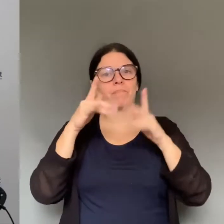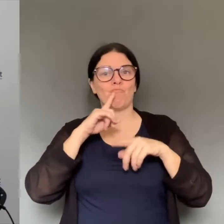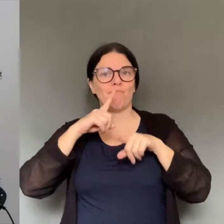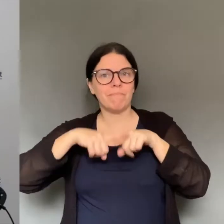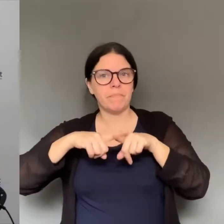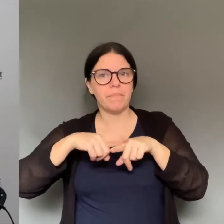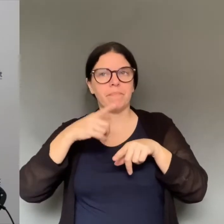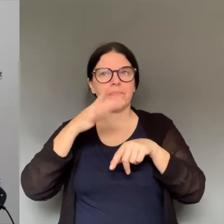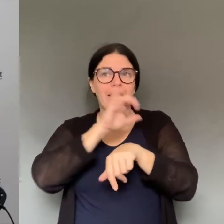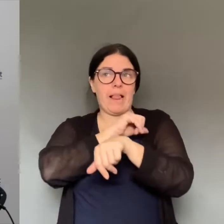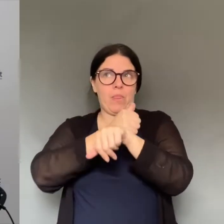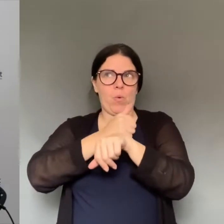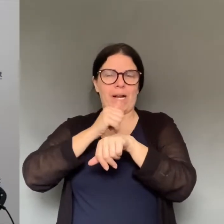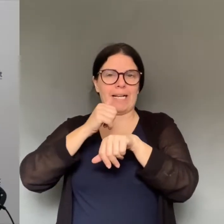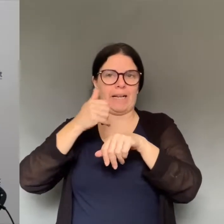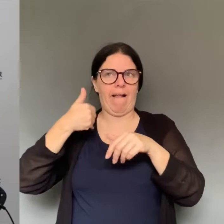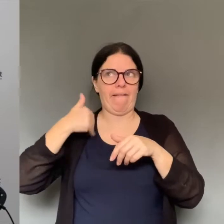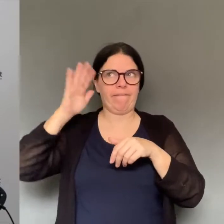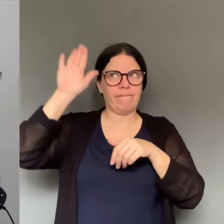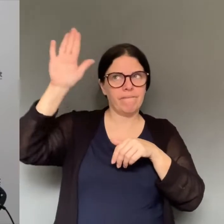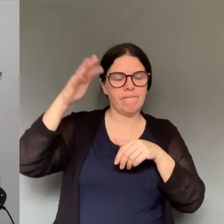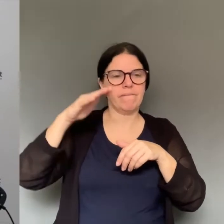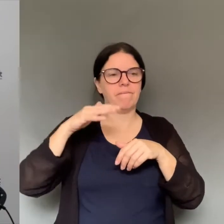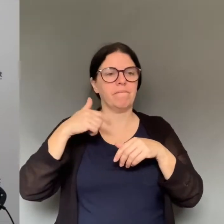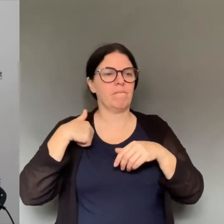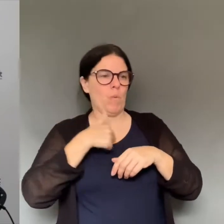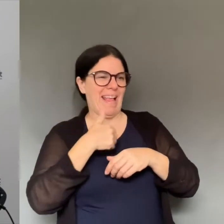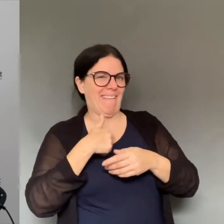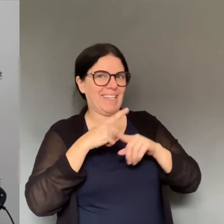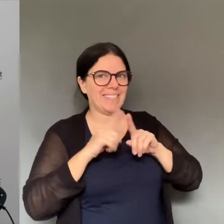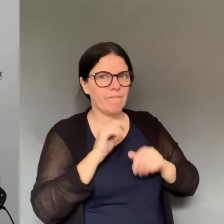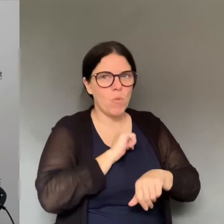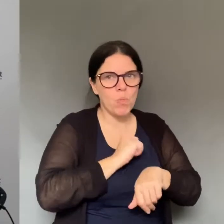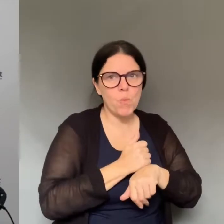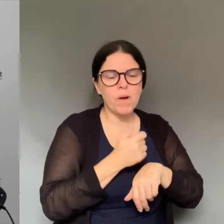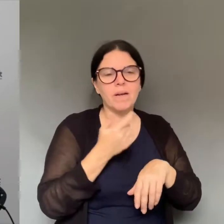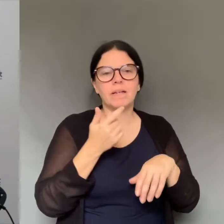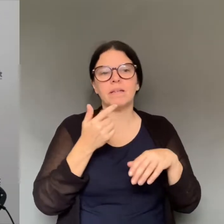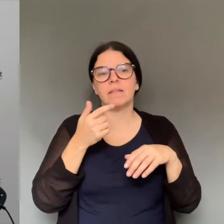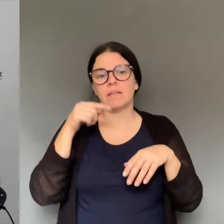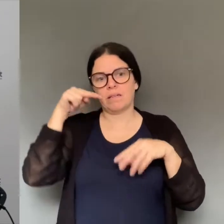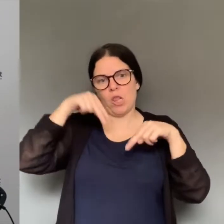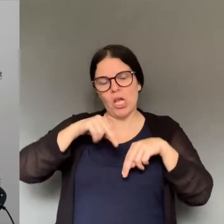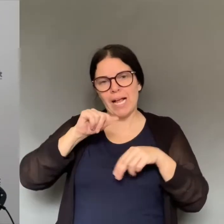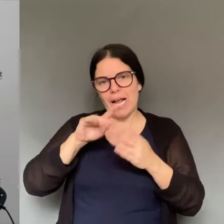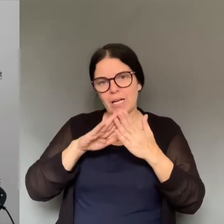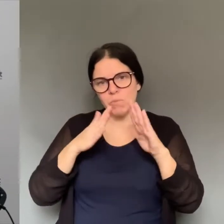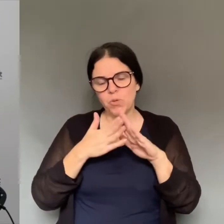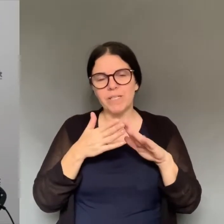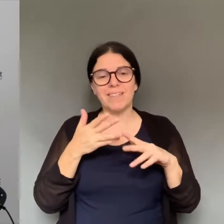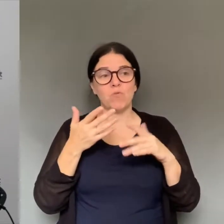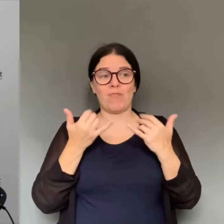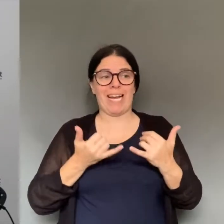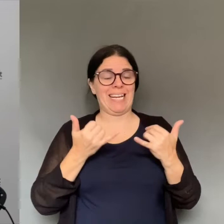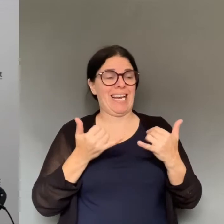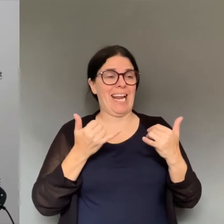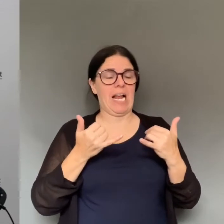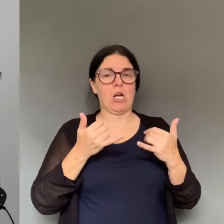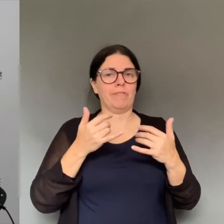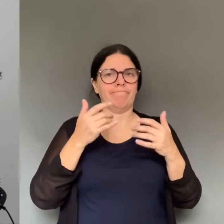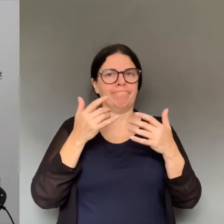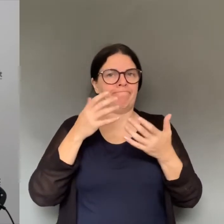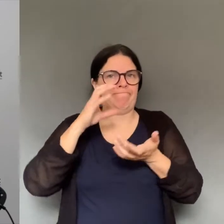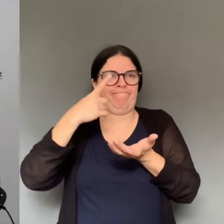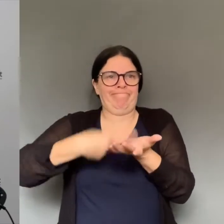depending on where this direction is coming from, what the indicators would look like from a community spread perspective, then we